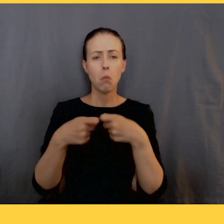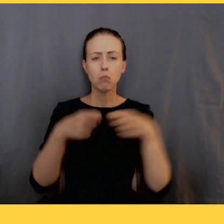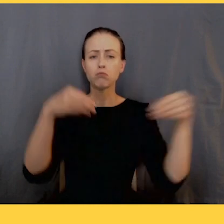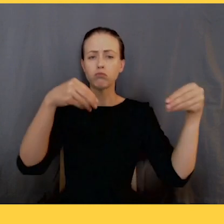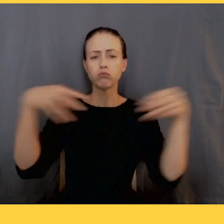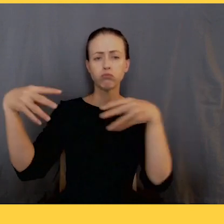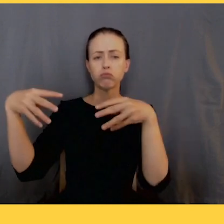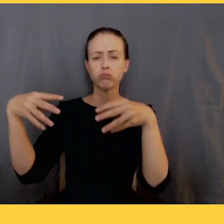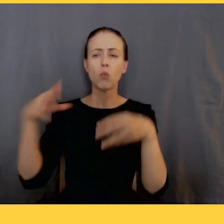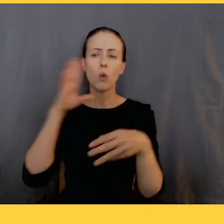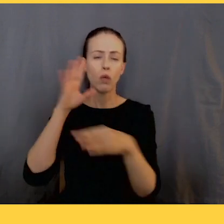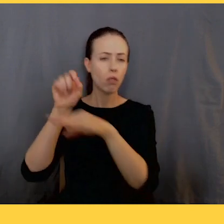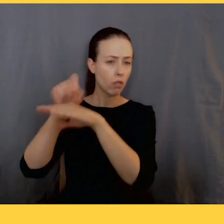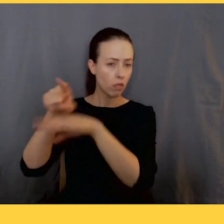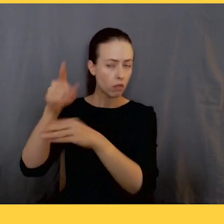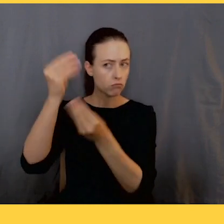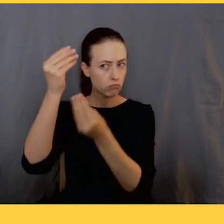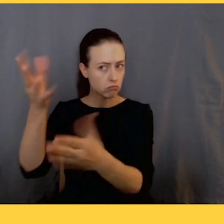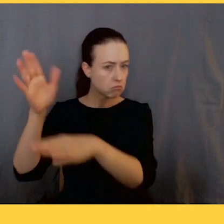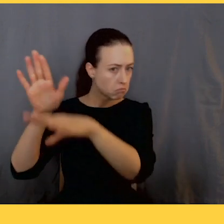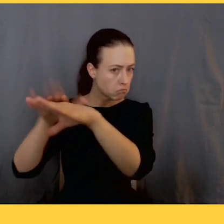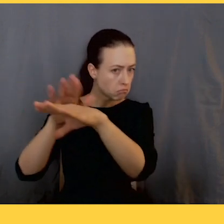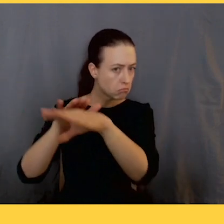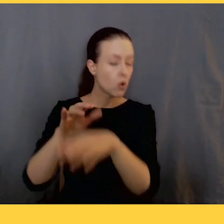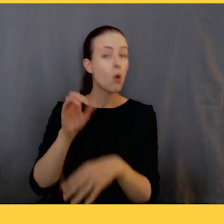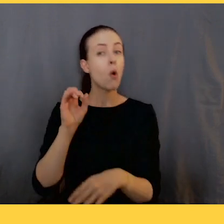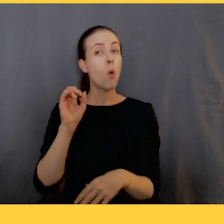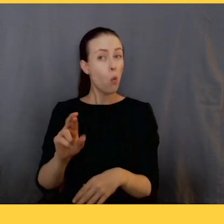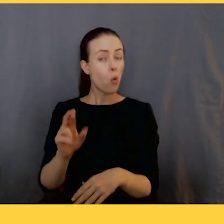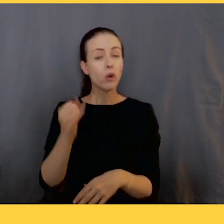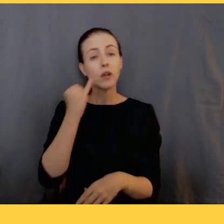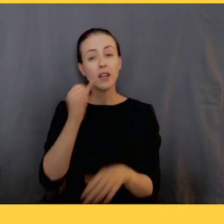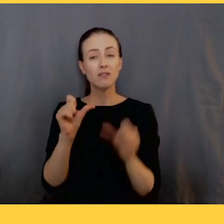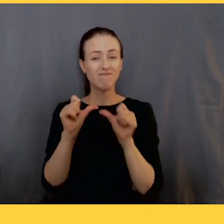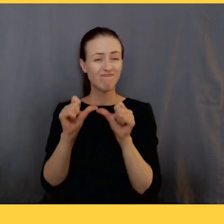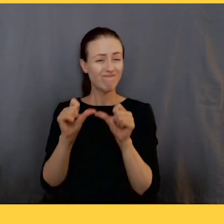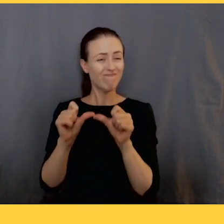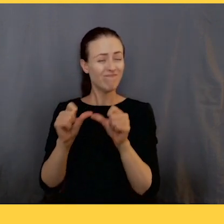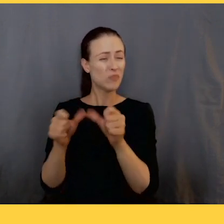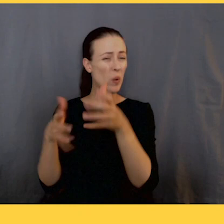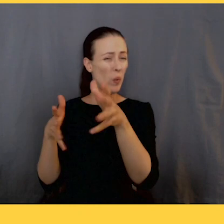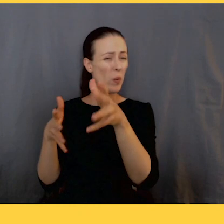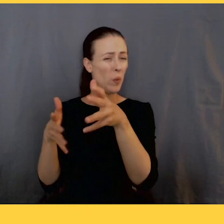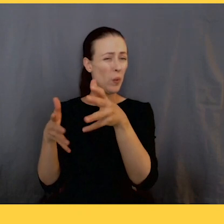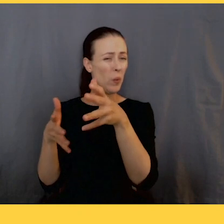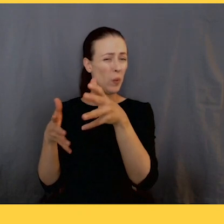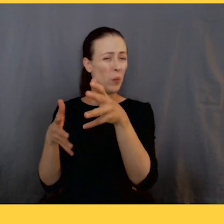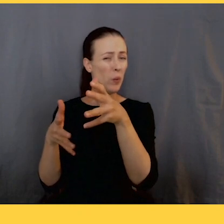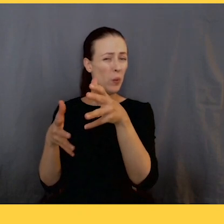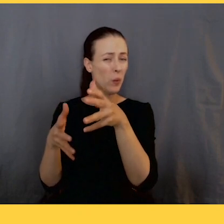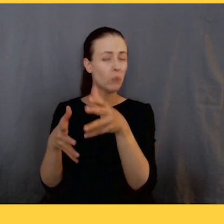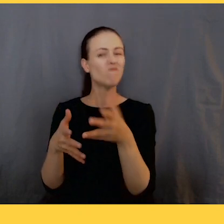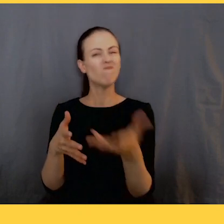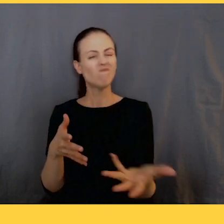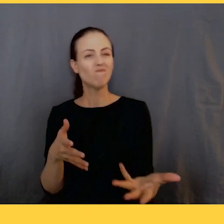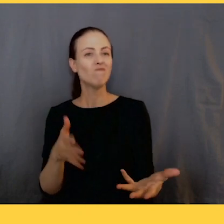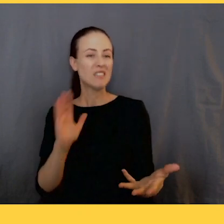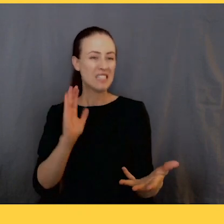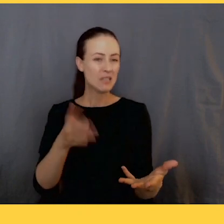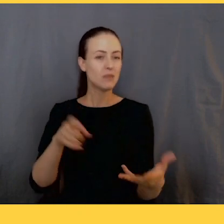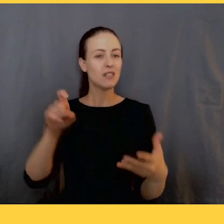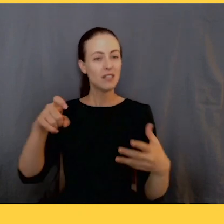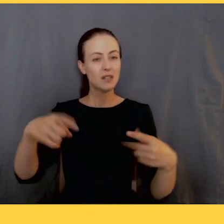know. Or if the weather condition have continued to sustain itself and we are predicting the need